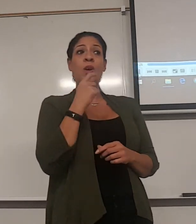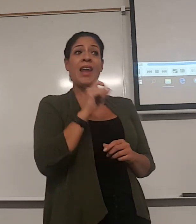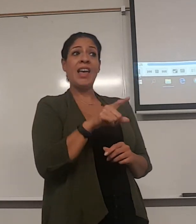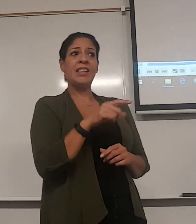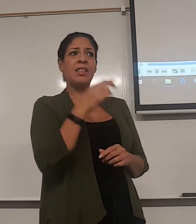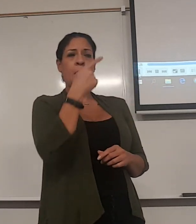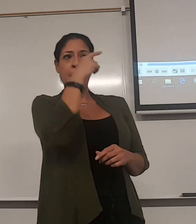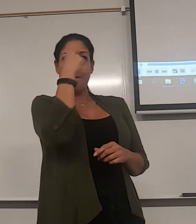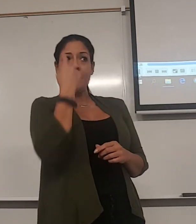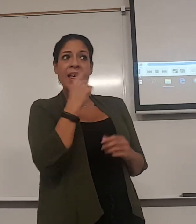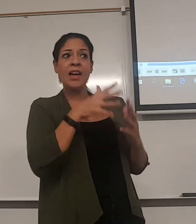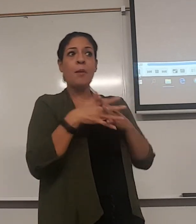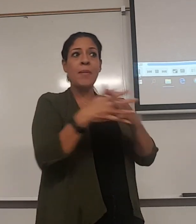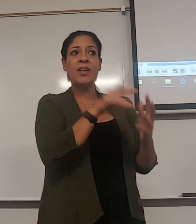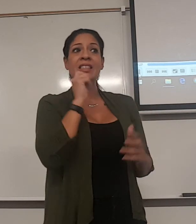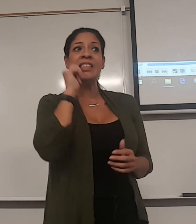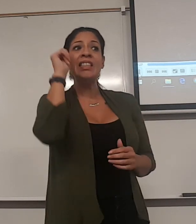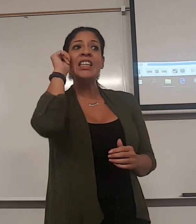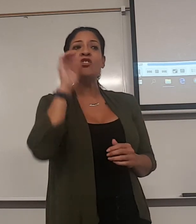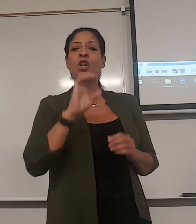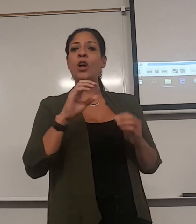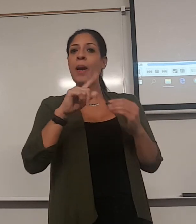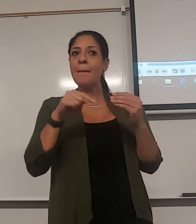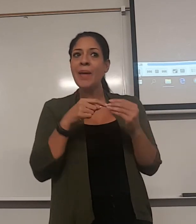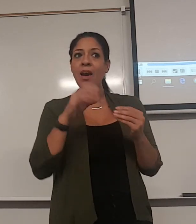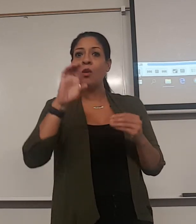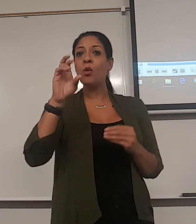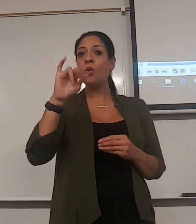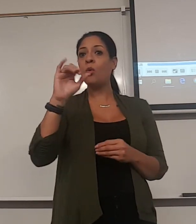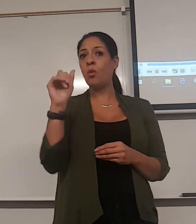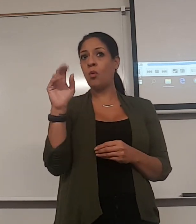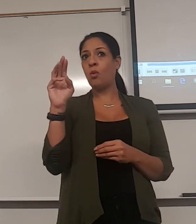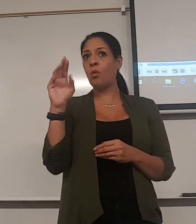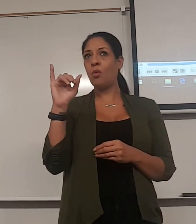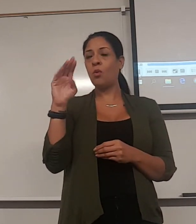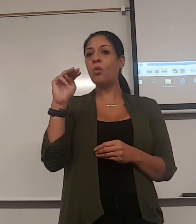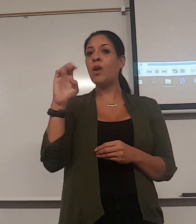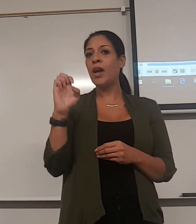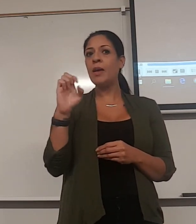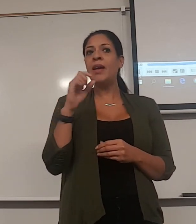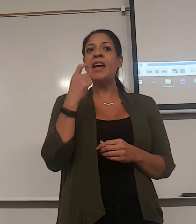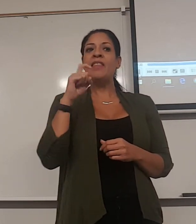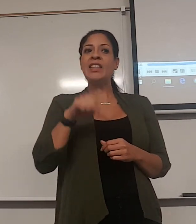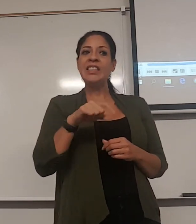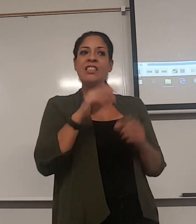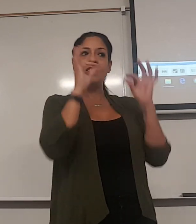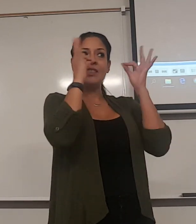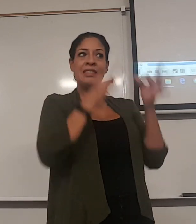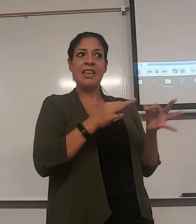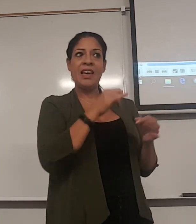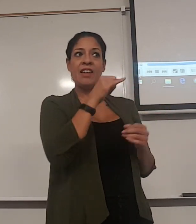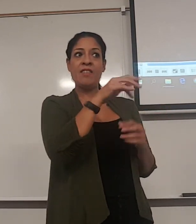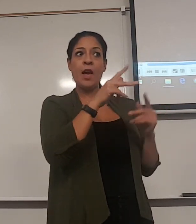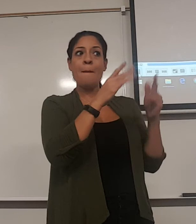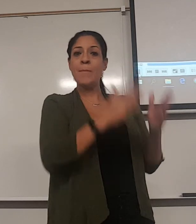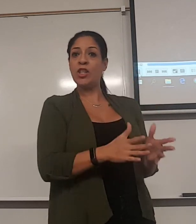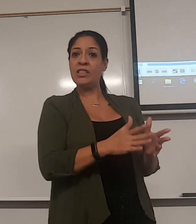and crime, for example, they need to decide whether that person is being racist or insensitive,